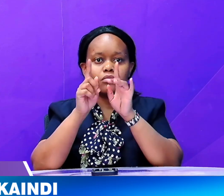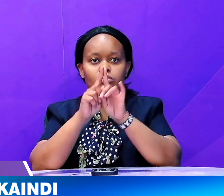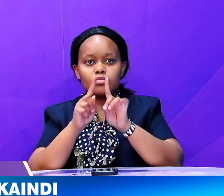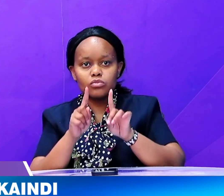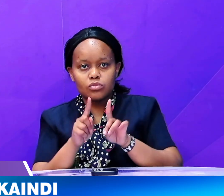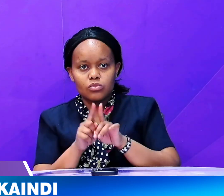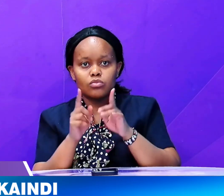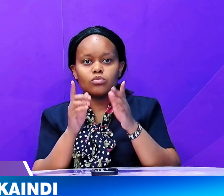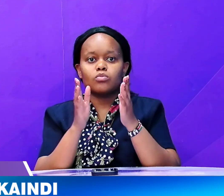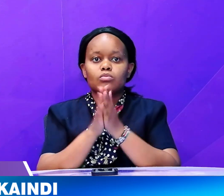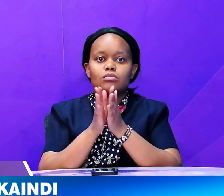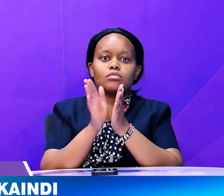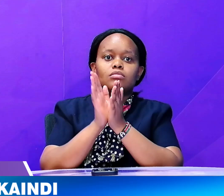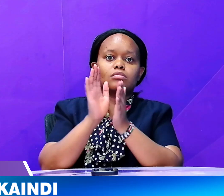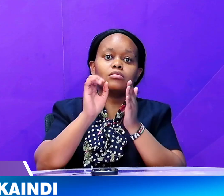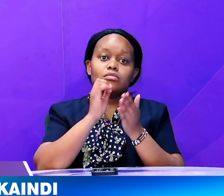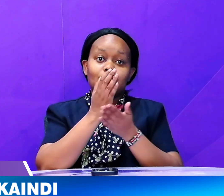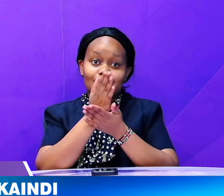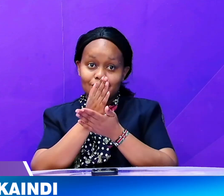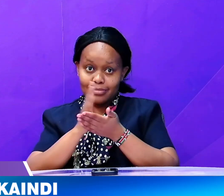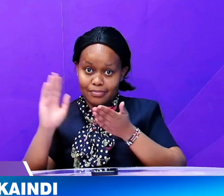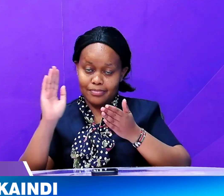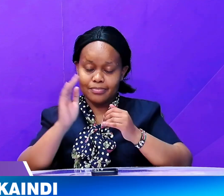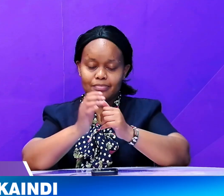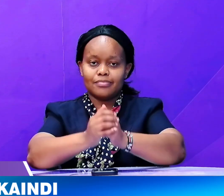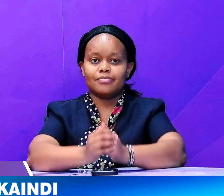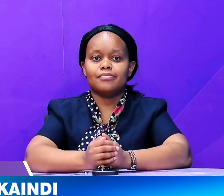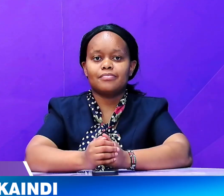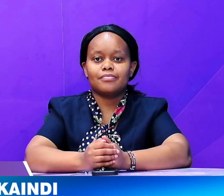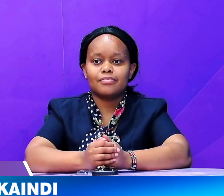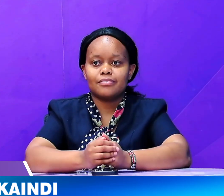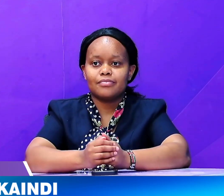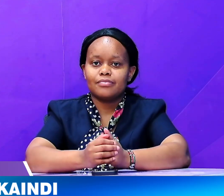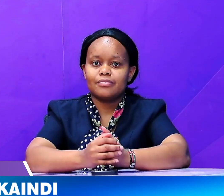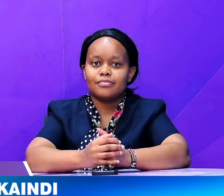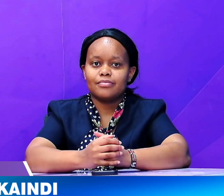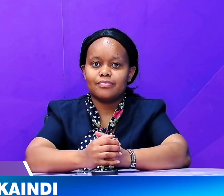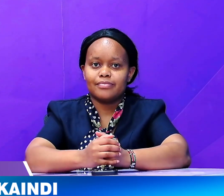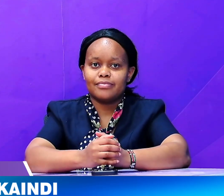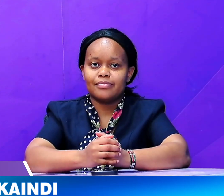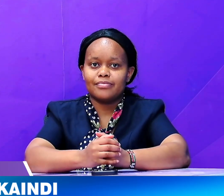and curb laxity within the public sector.